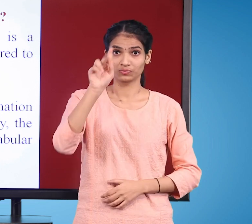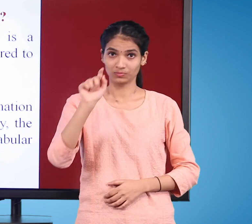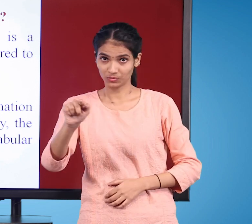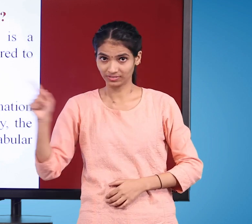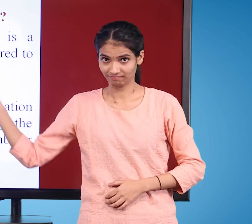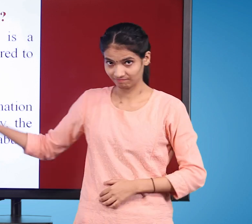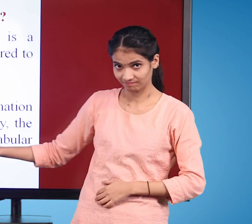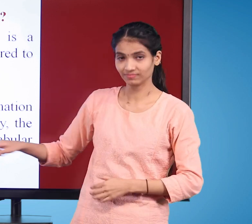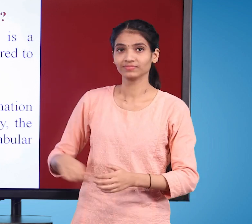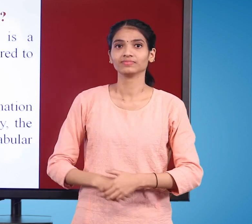2.